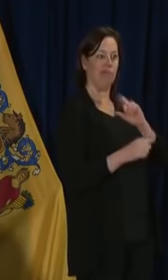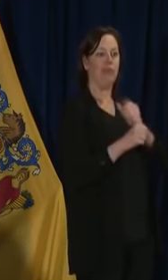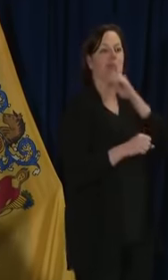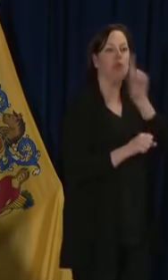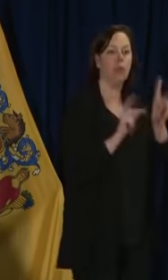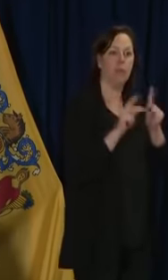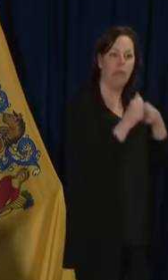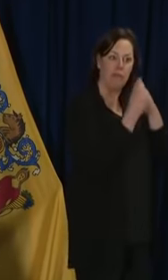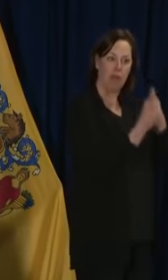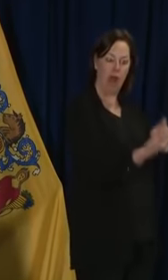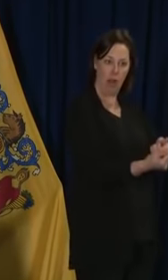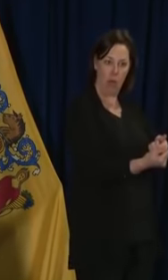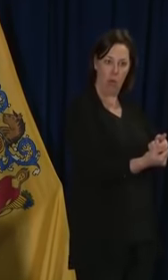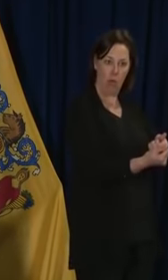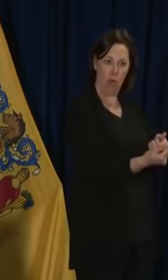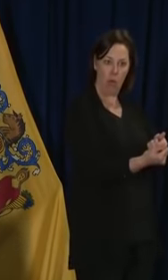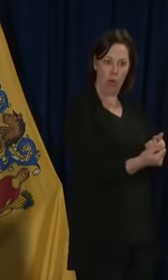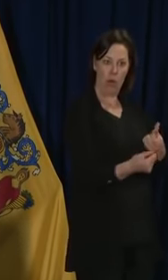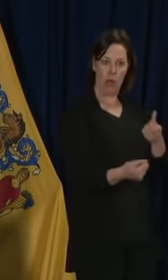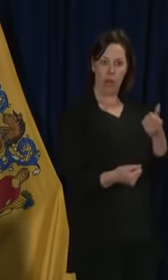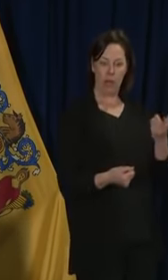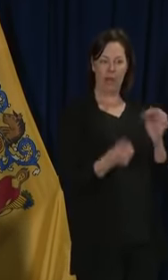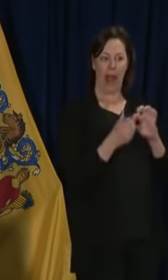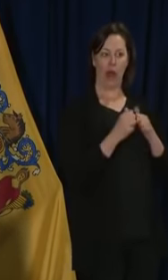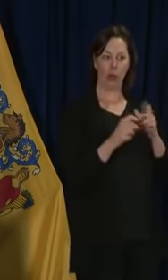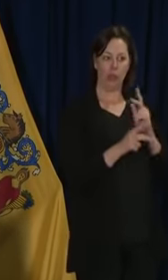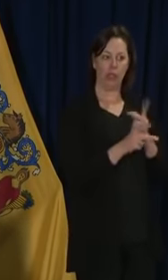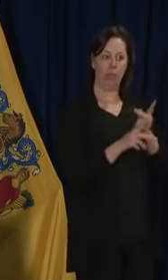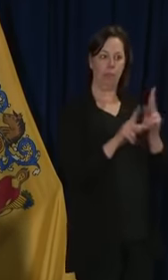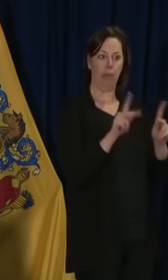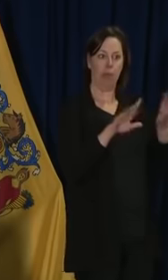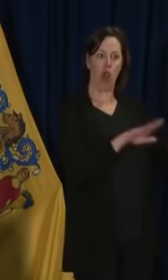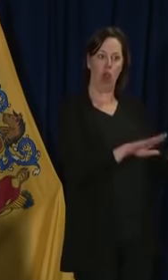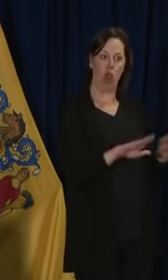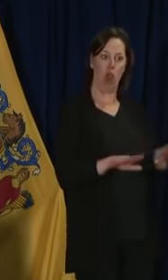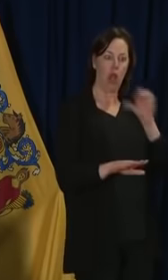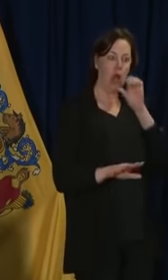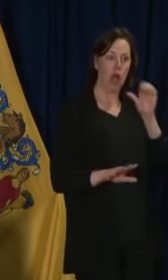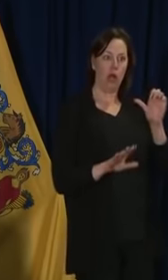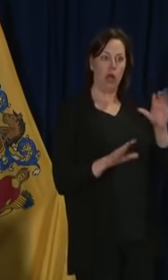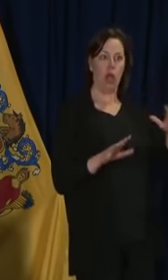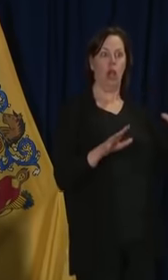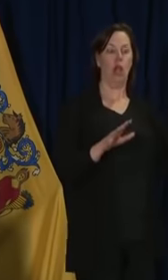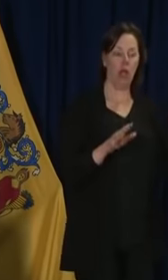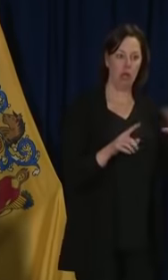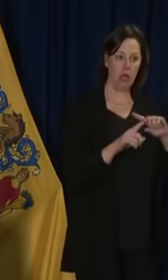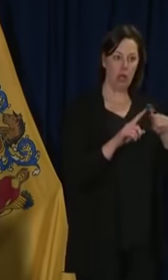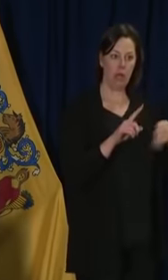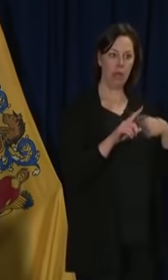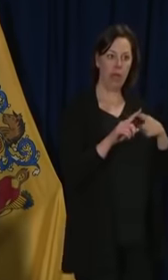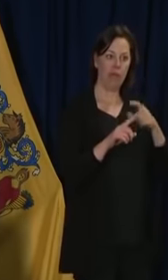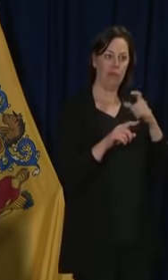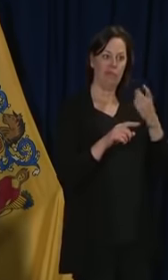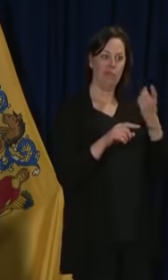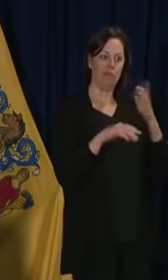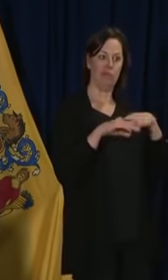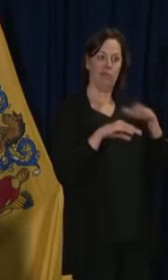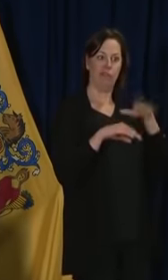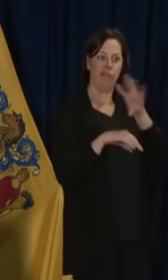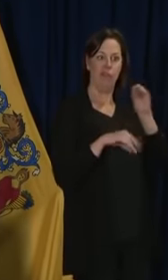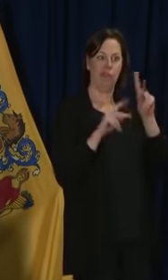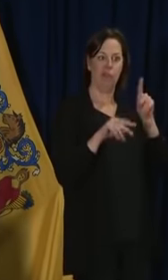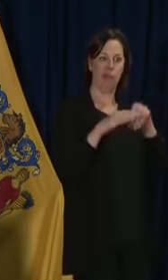your advice be in terms of having people not panic about that? So again, as I said, I think earlier, we're a state